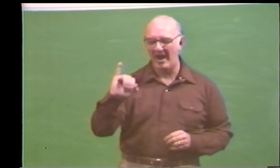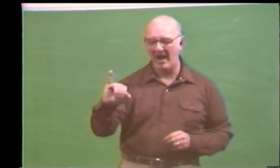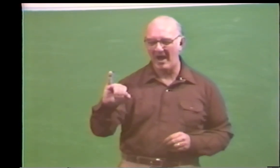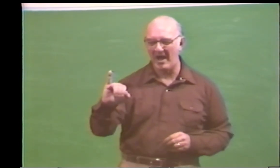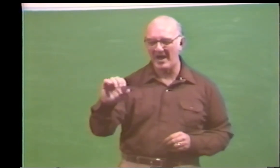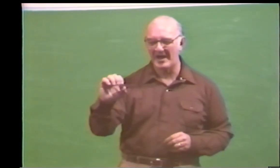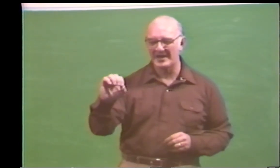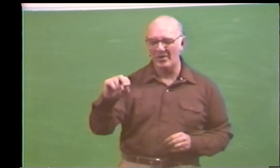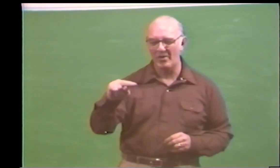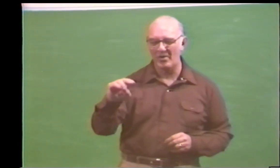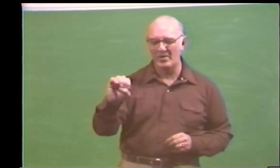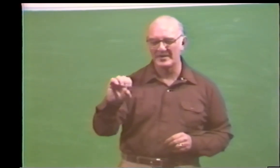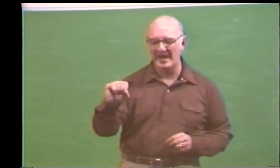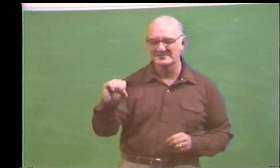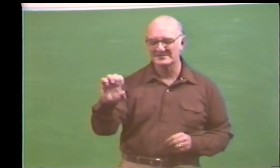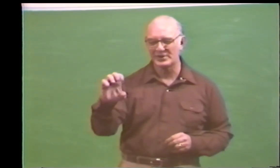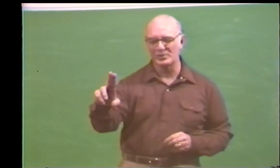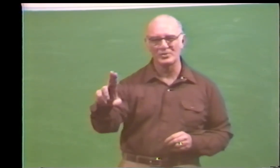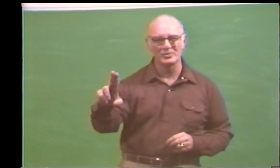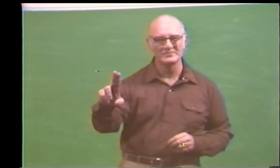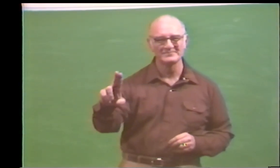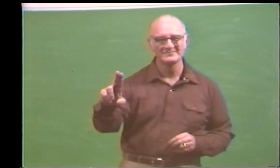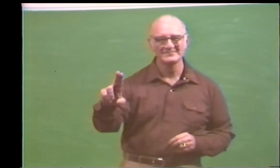Eugene Ionescu,